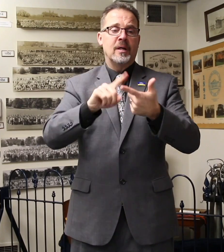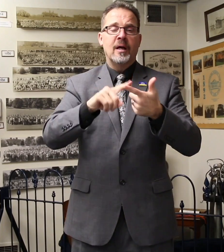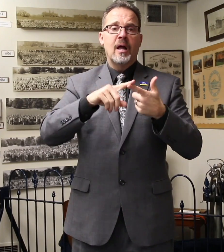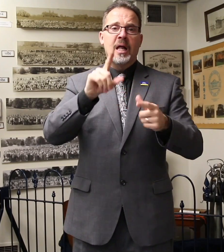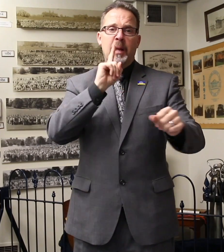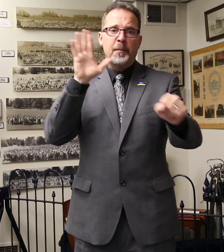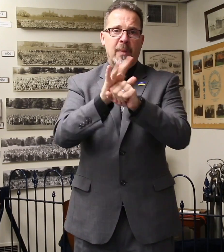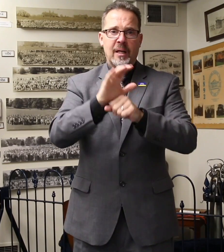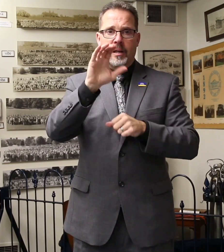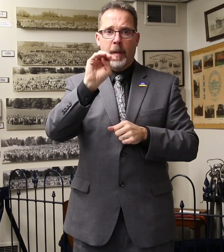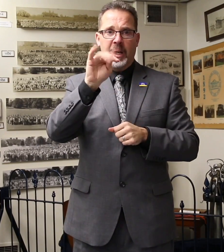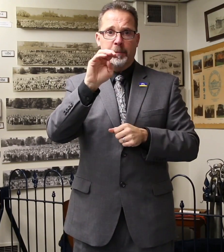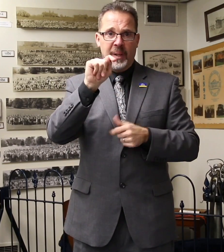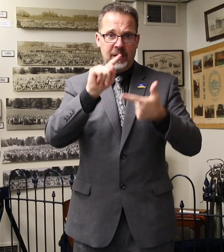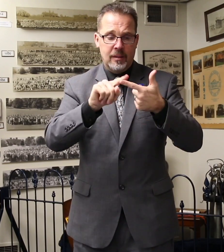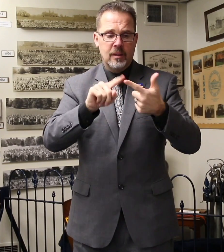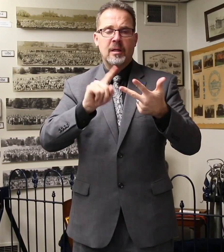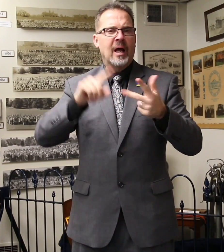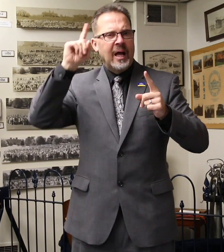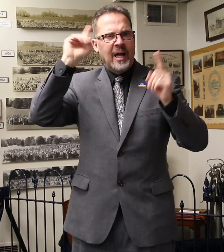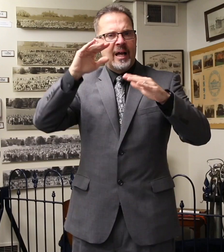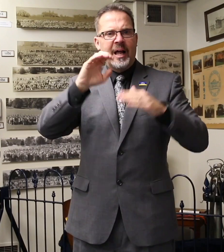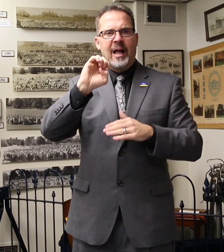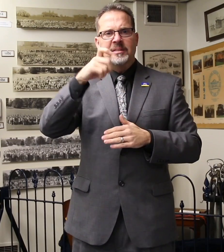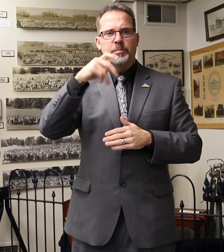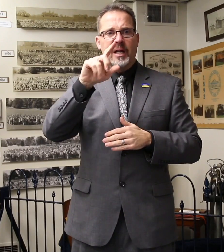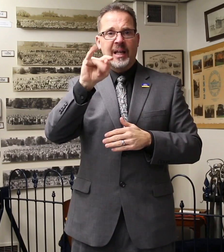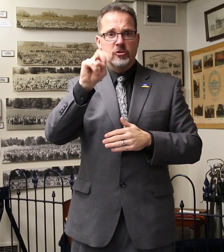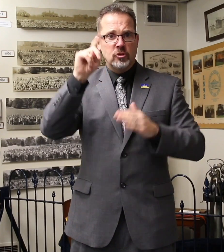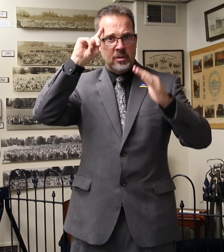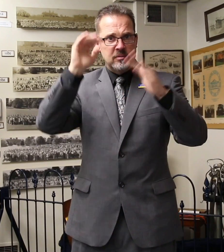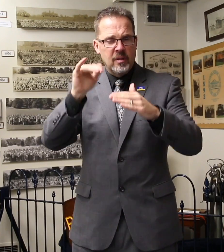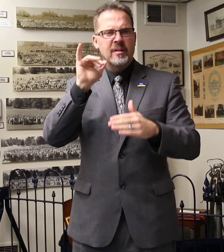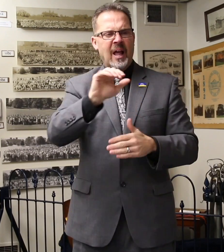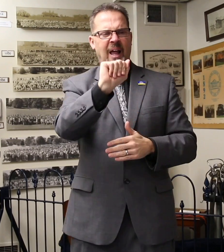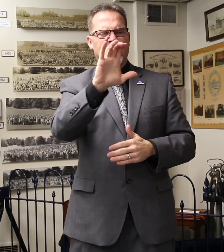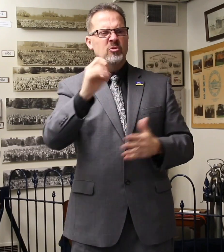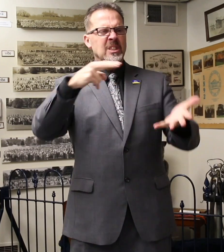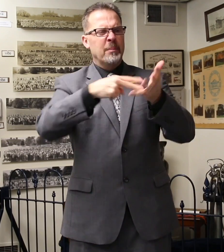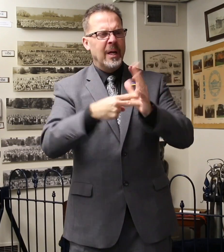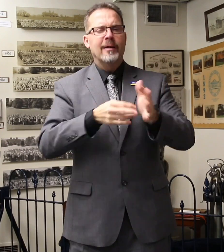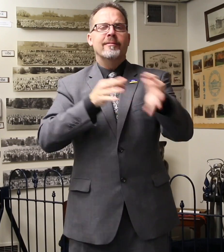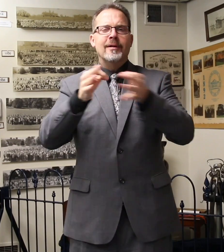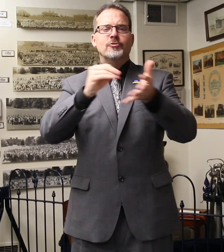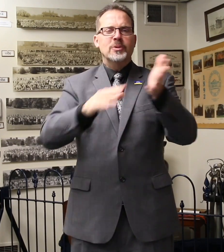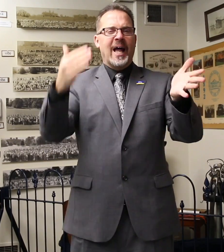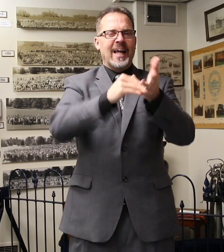accountability, commitment, and expectations. When I asked the senior students